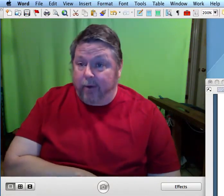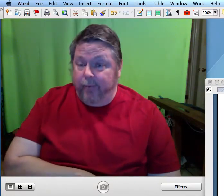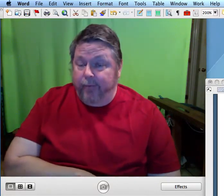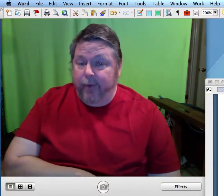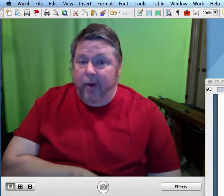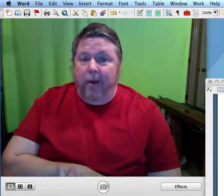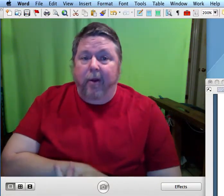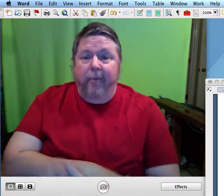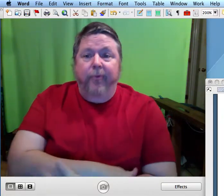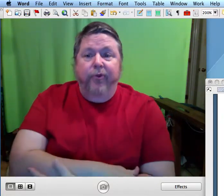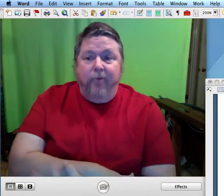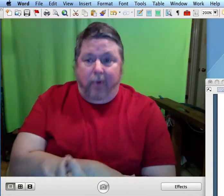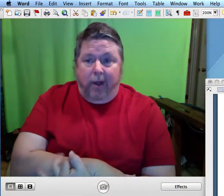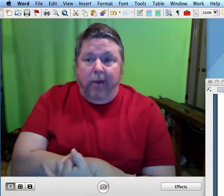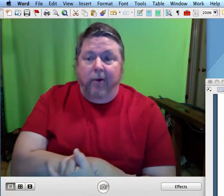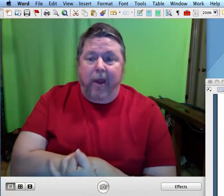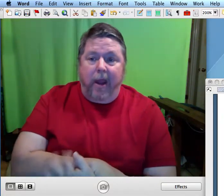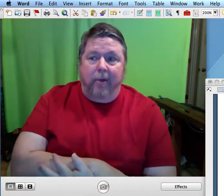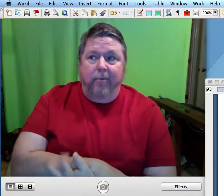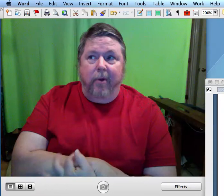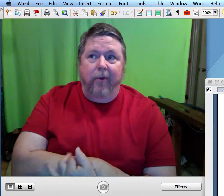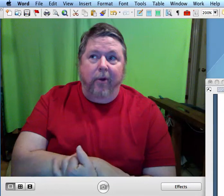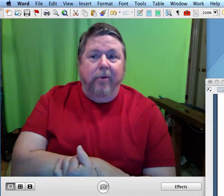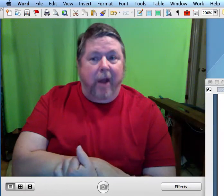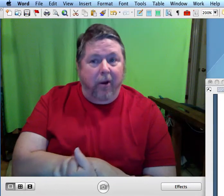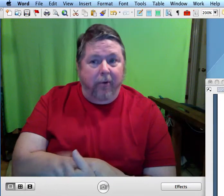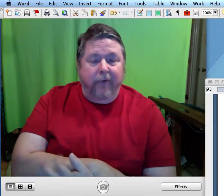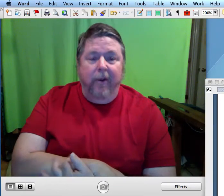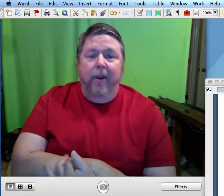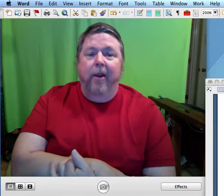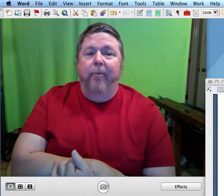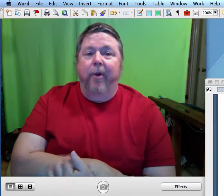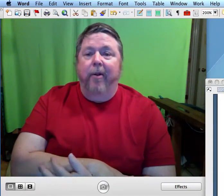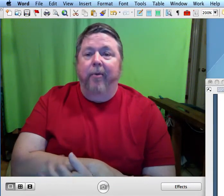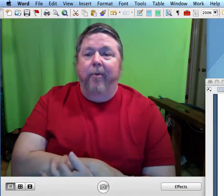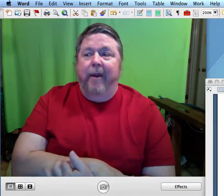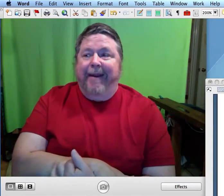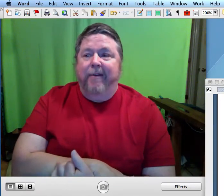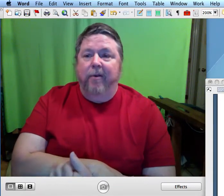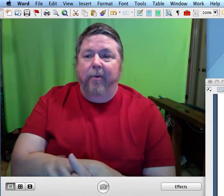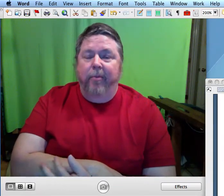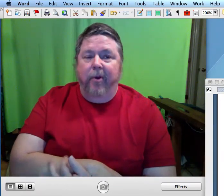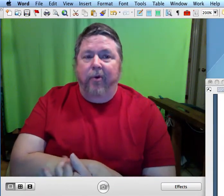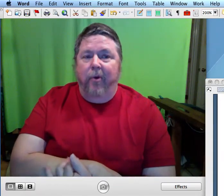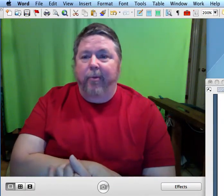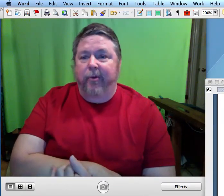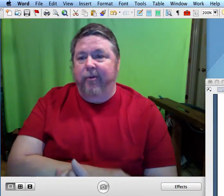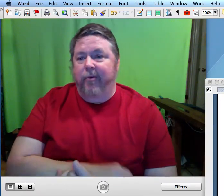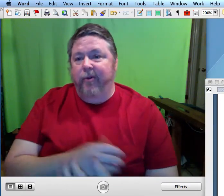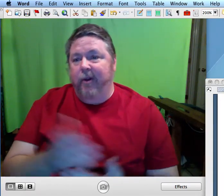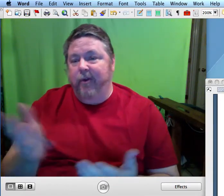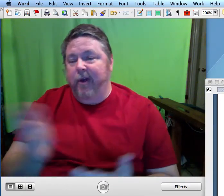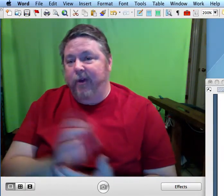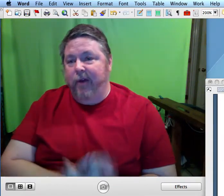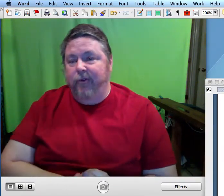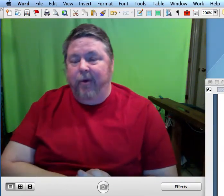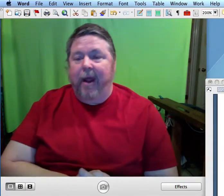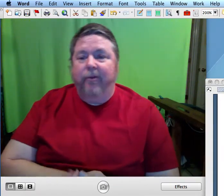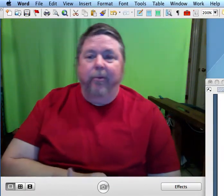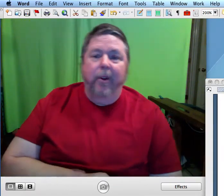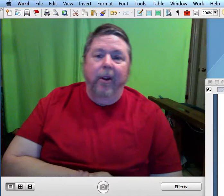can. Generally, you can, although not always. And probably the least controllable situation is an